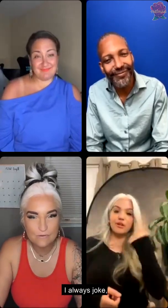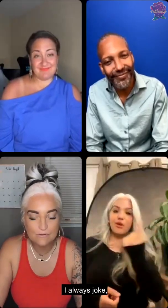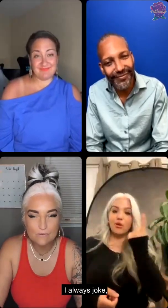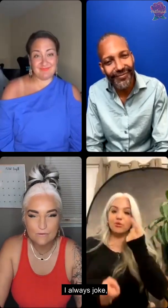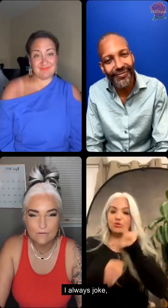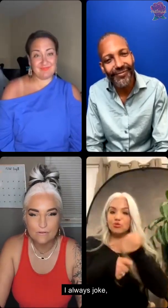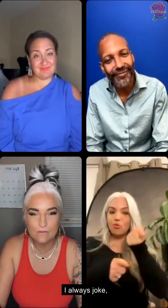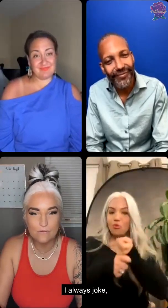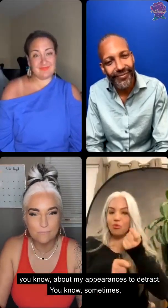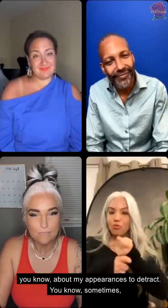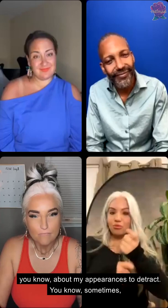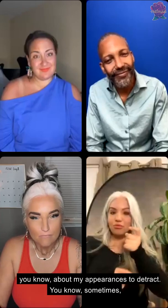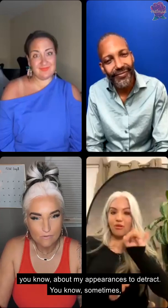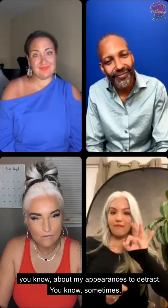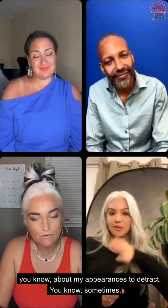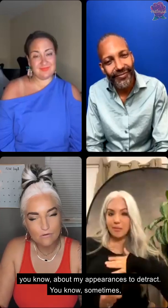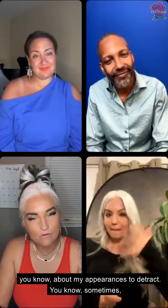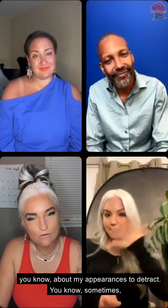I always joke,